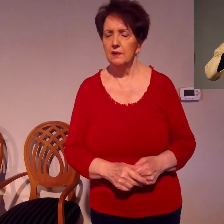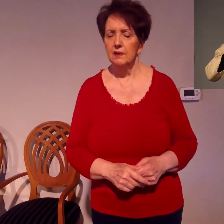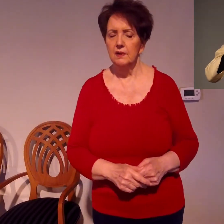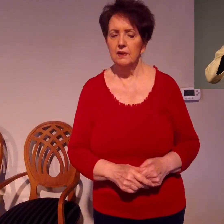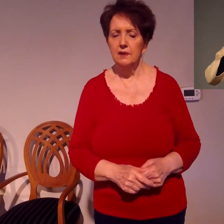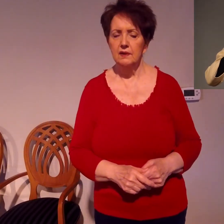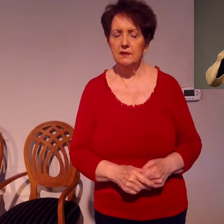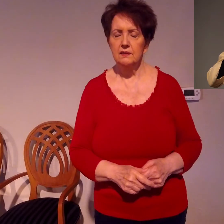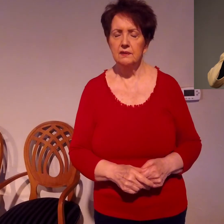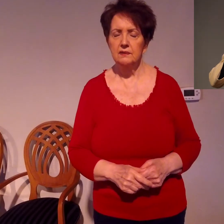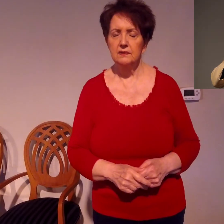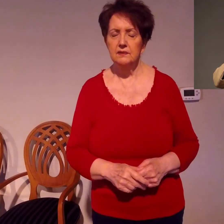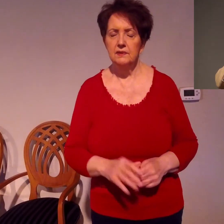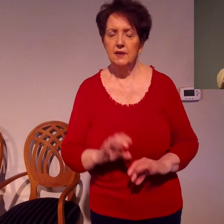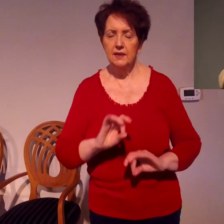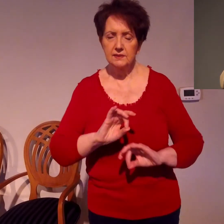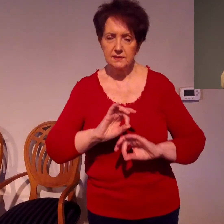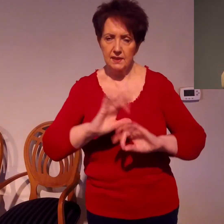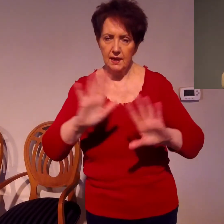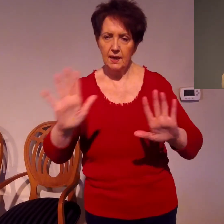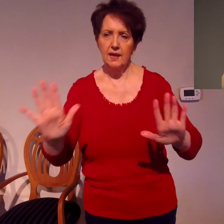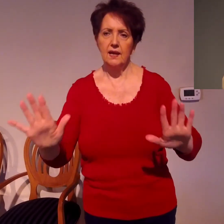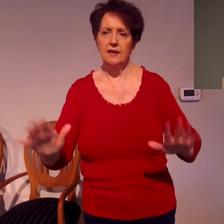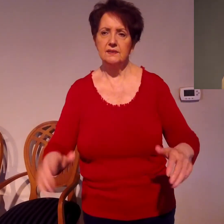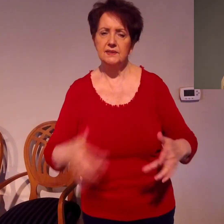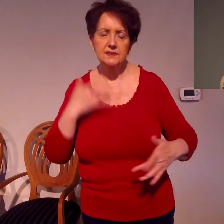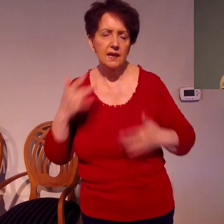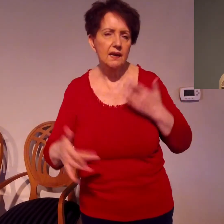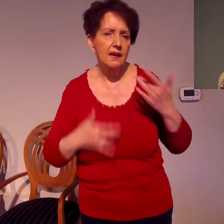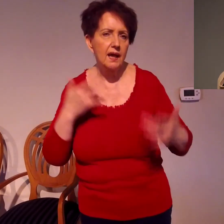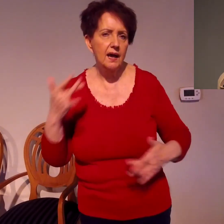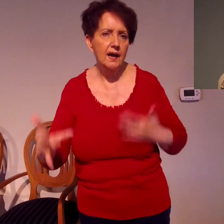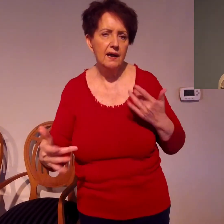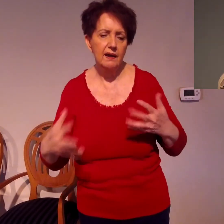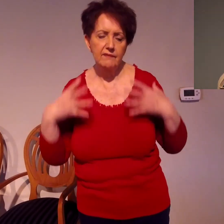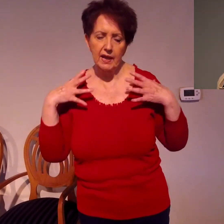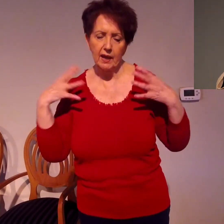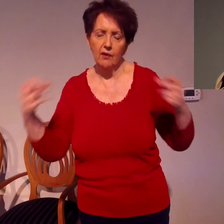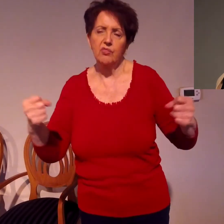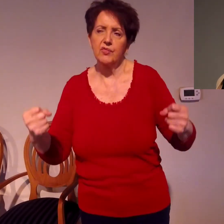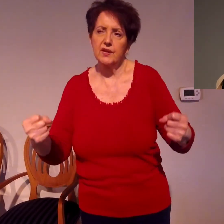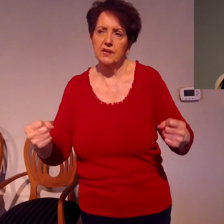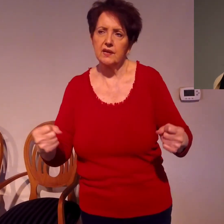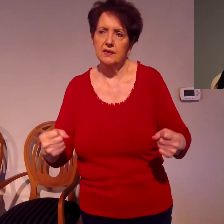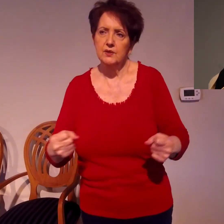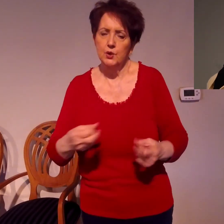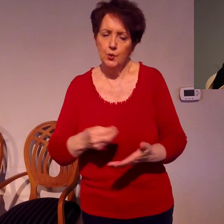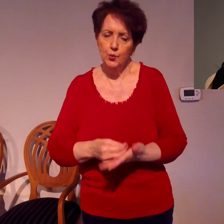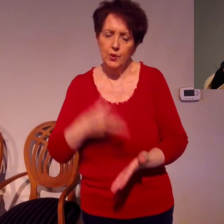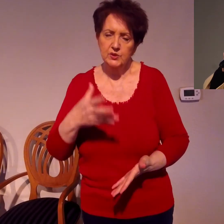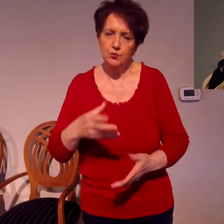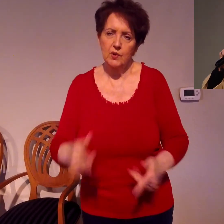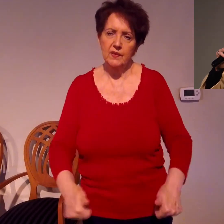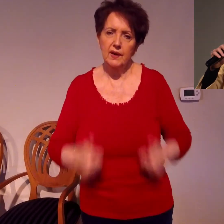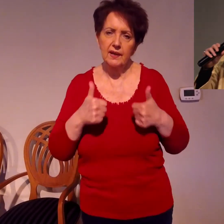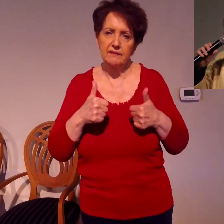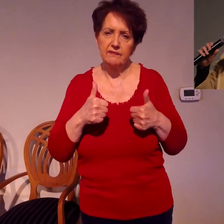is illuminated, is alive, is healthy, is rich with life.